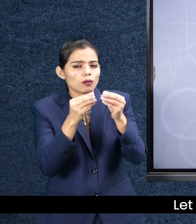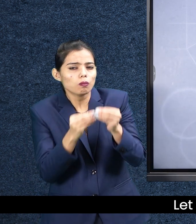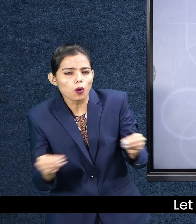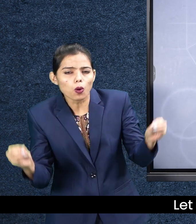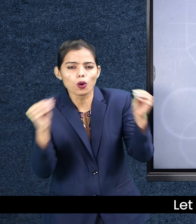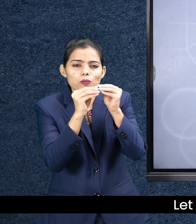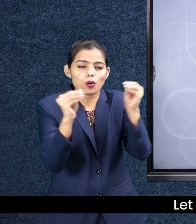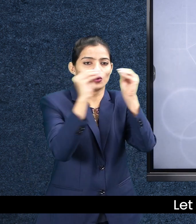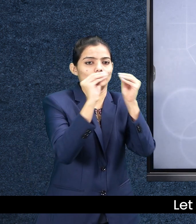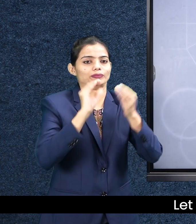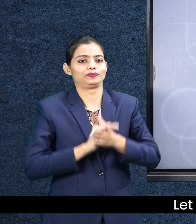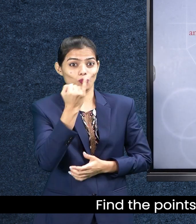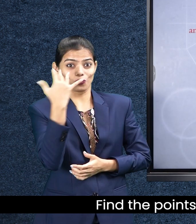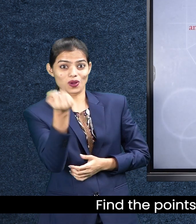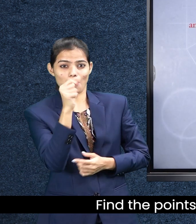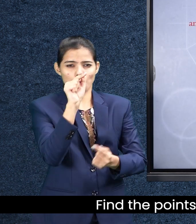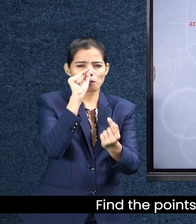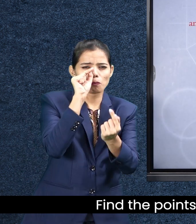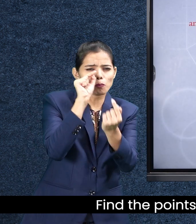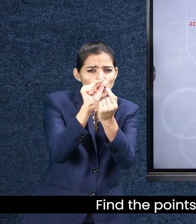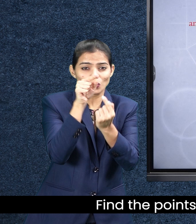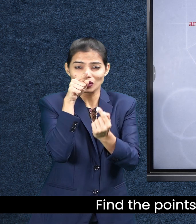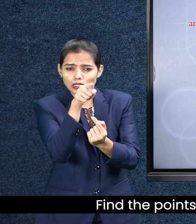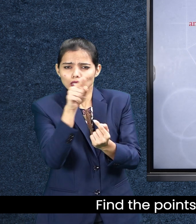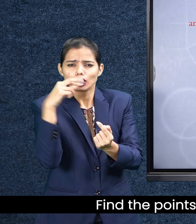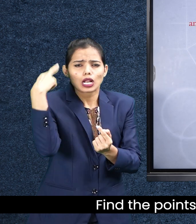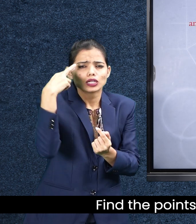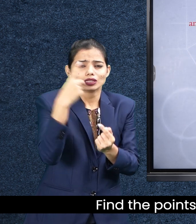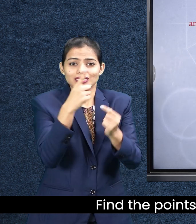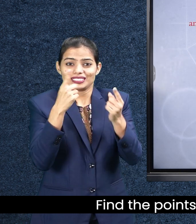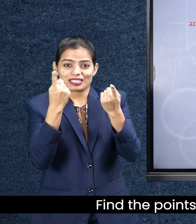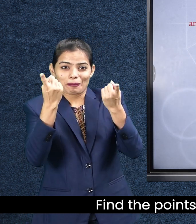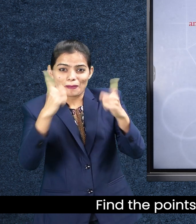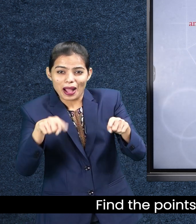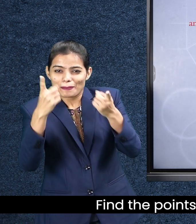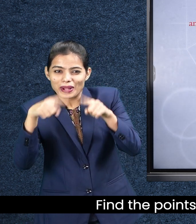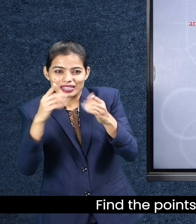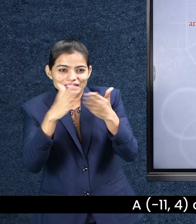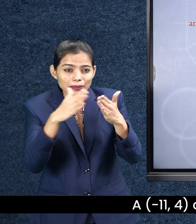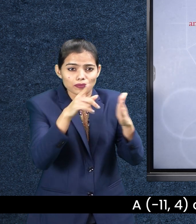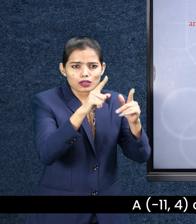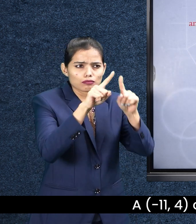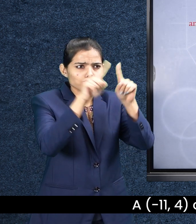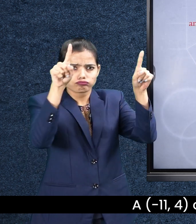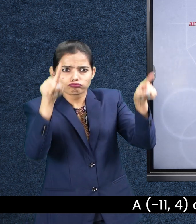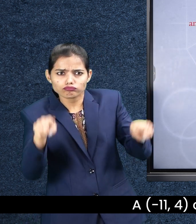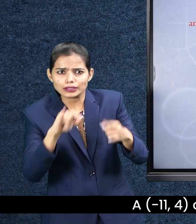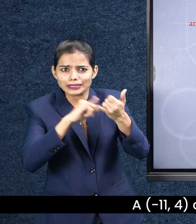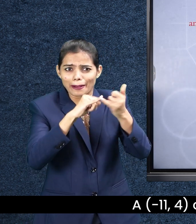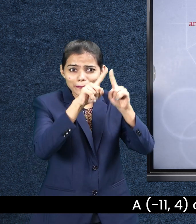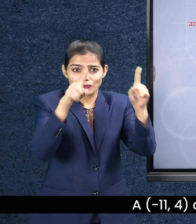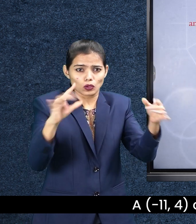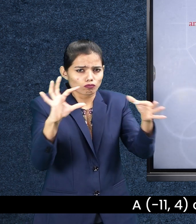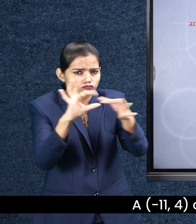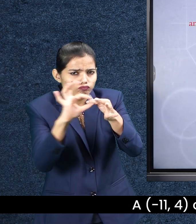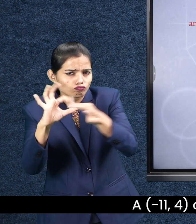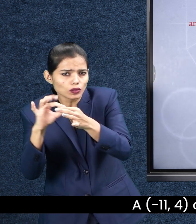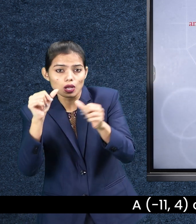example. Find the points which divide the line segment joining A minus 11, 4